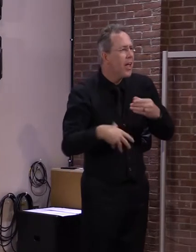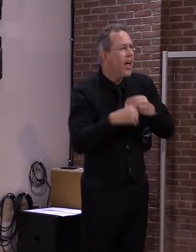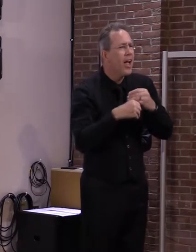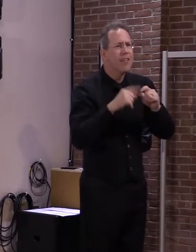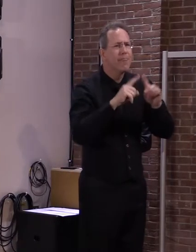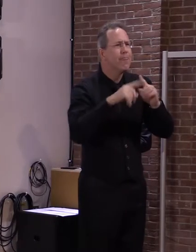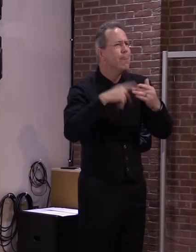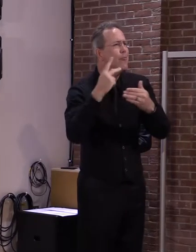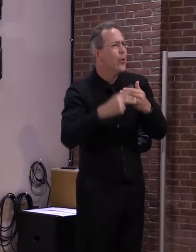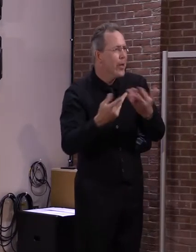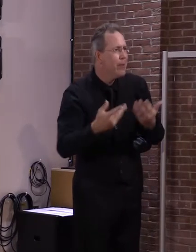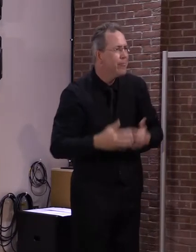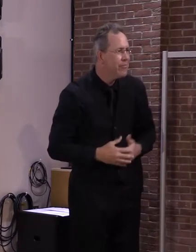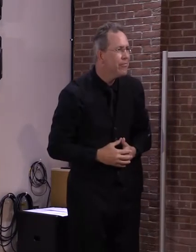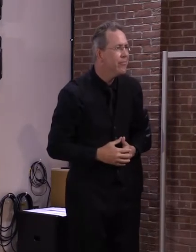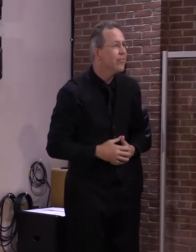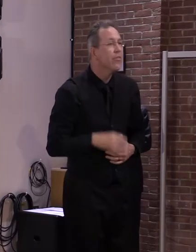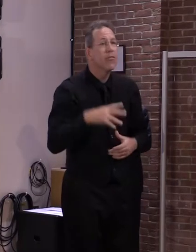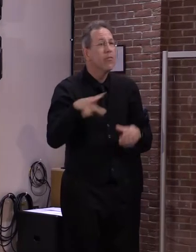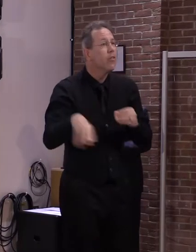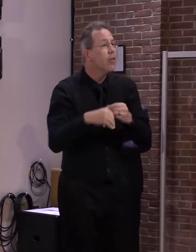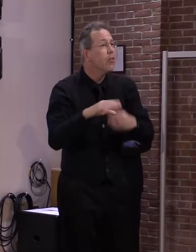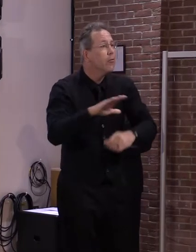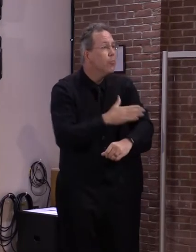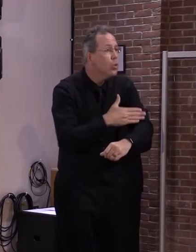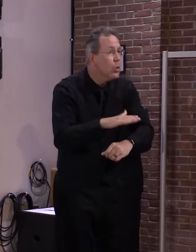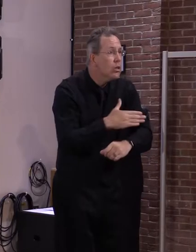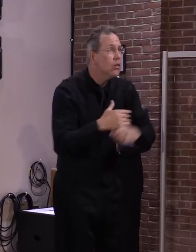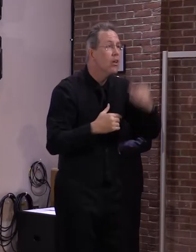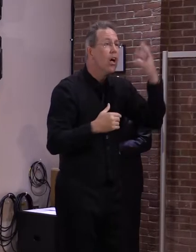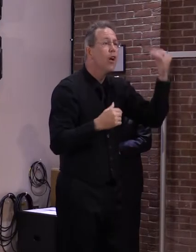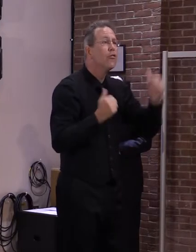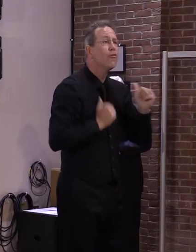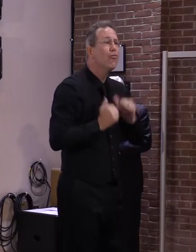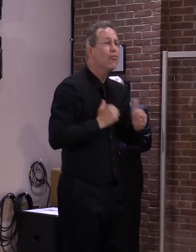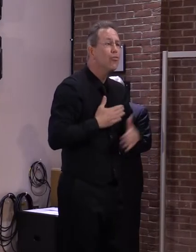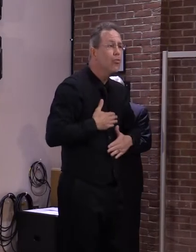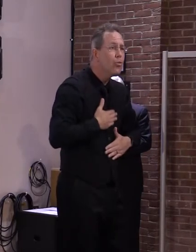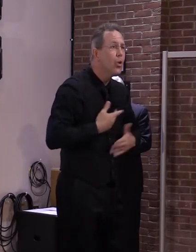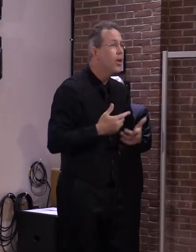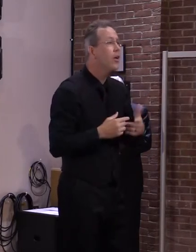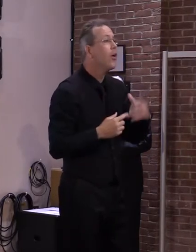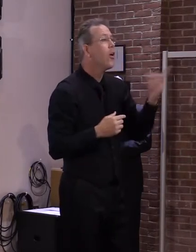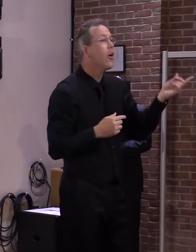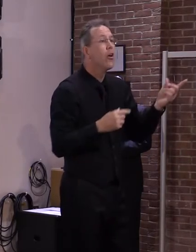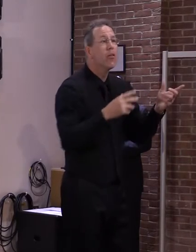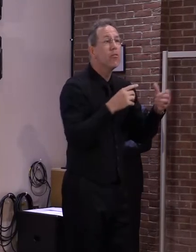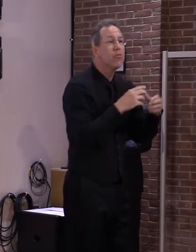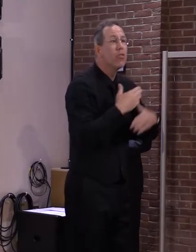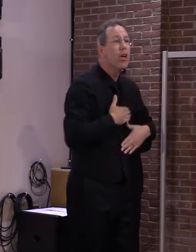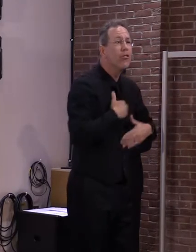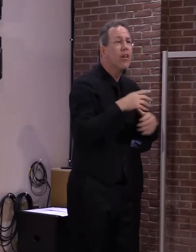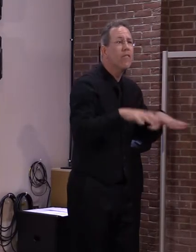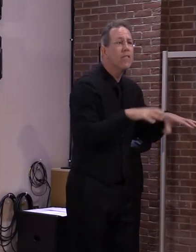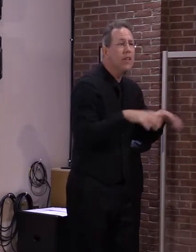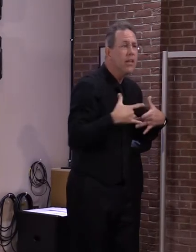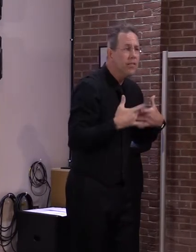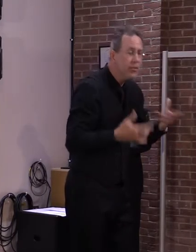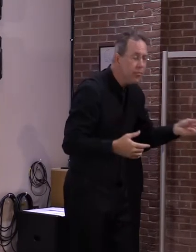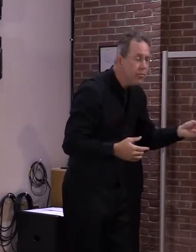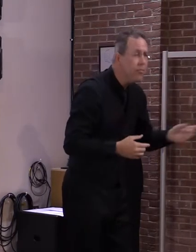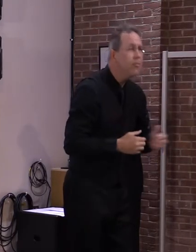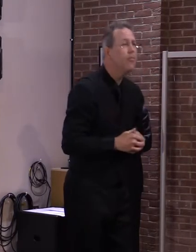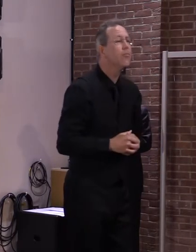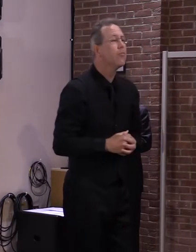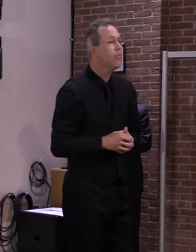center creating more outdoor free programming for kids and youth ages 5 through 18 who, as they say, desire to make music and experience community